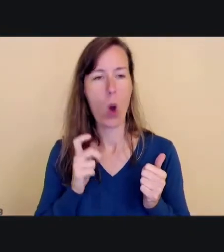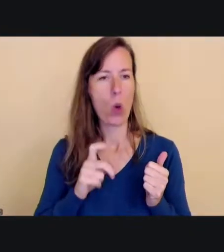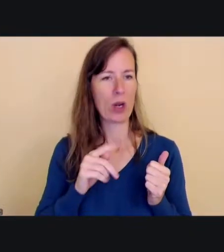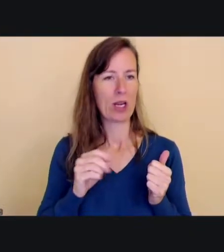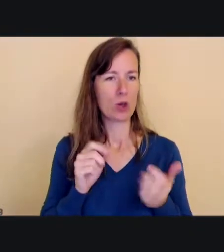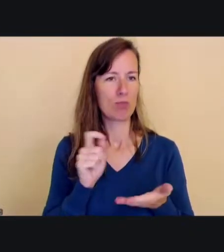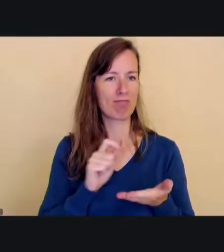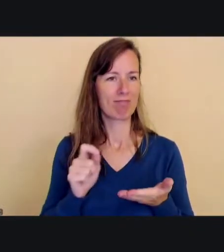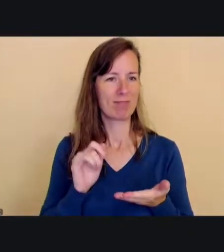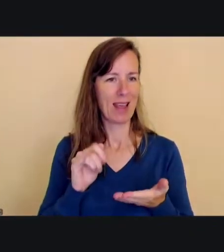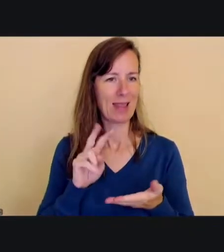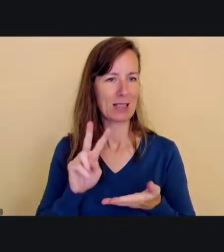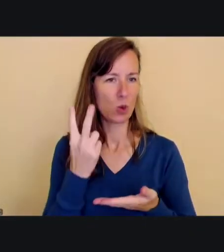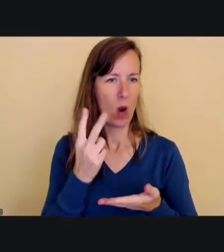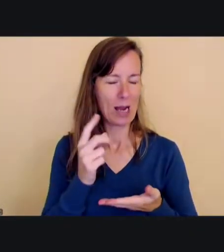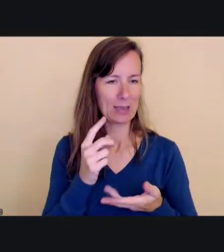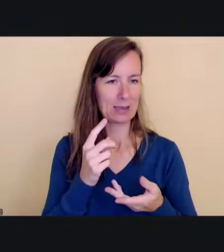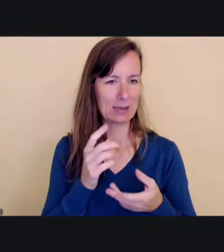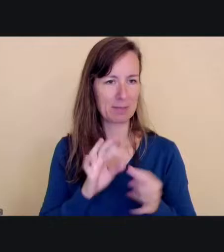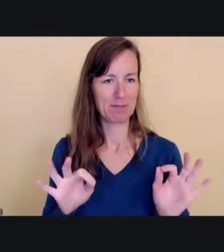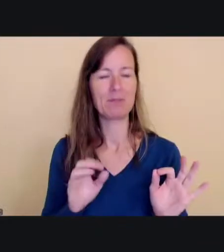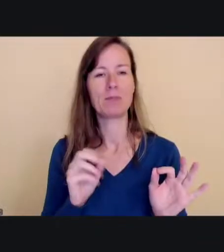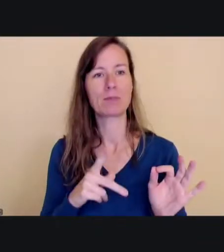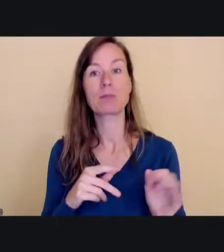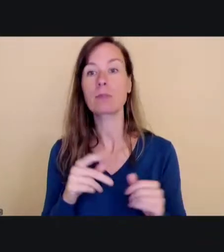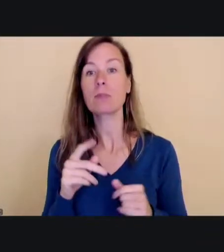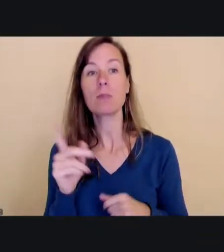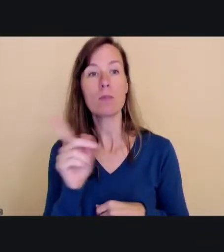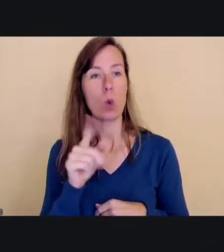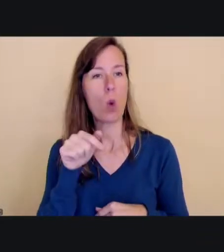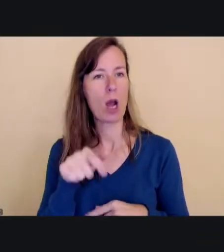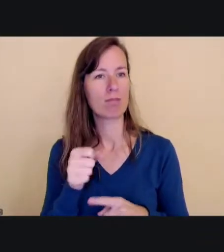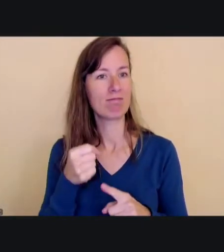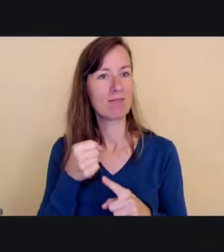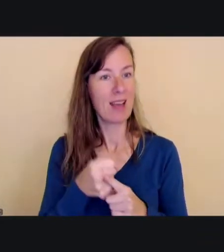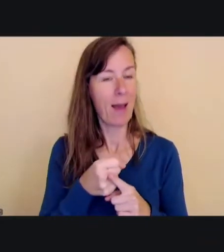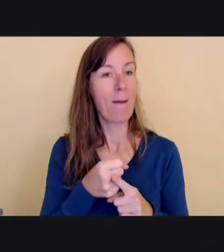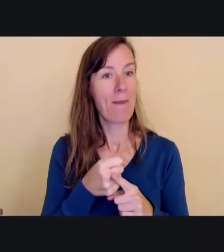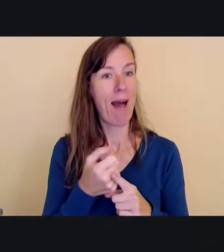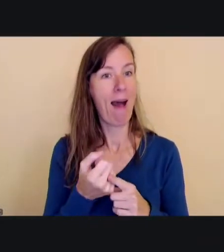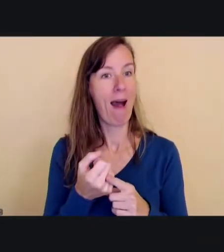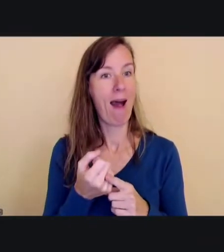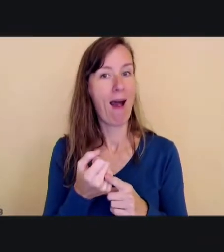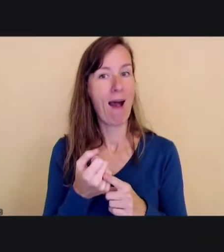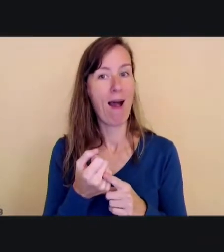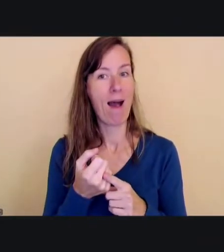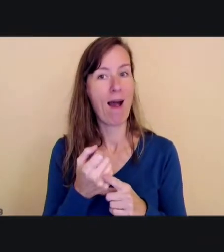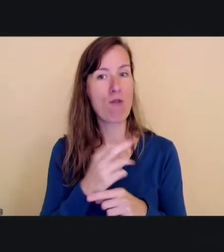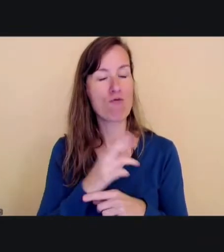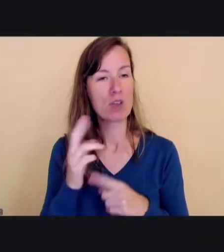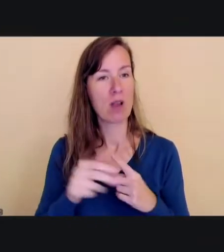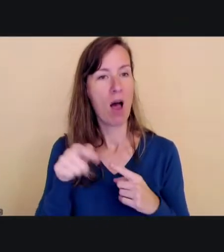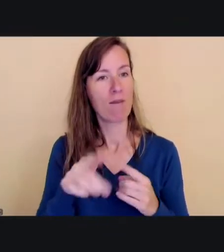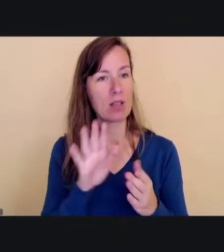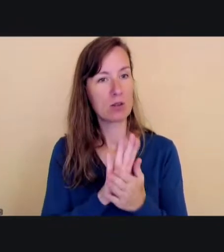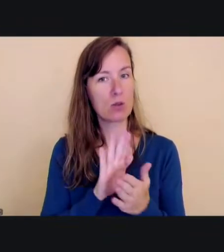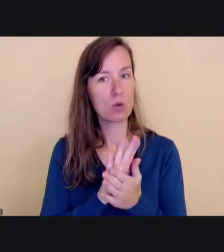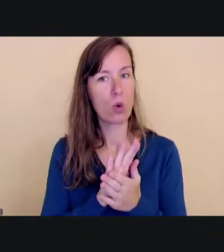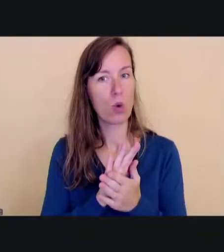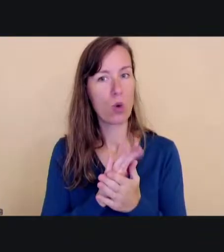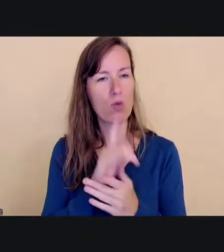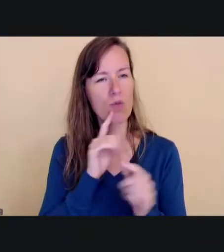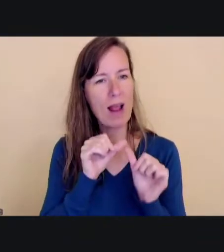twice. And whereas the impact of St. Ambrose students, parents, and alumni has left a lasting and